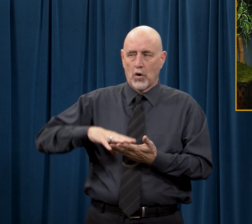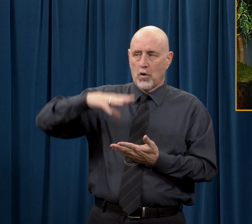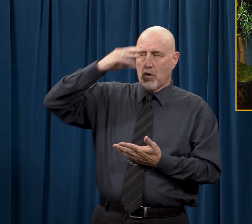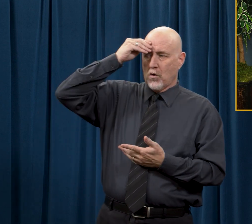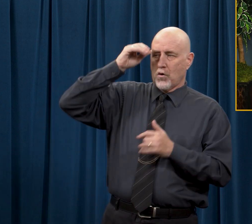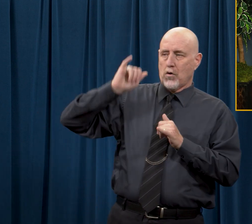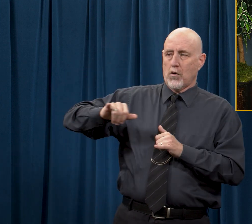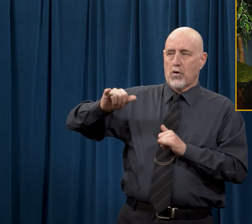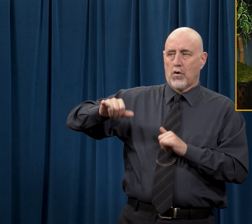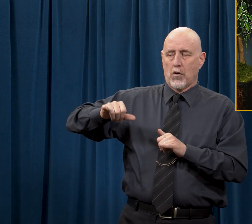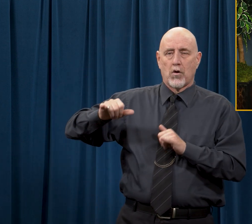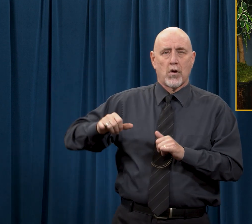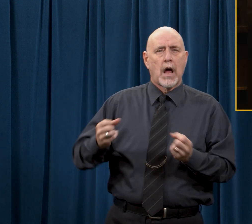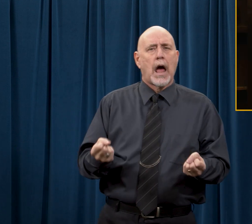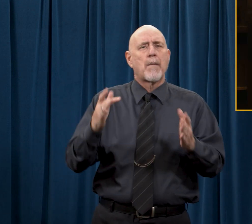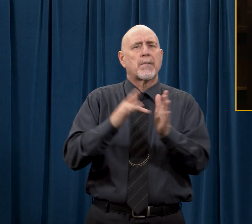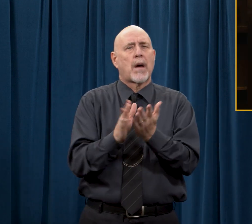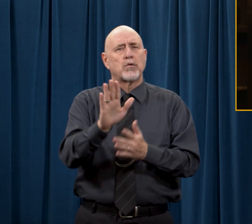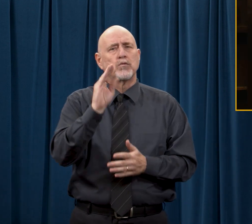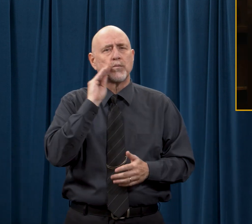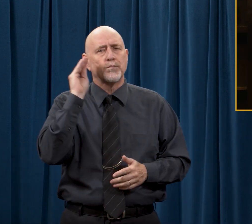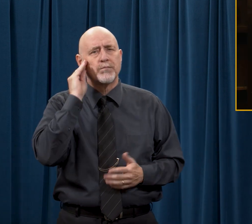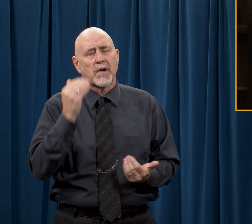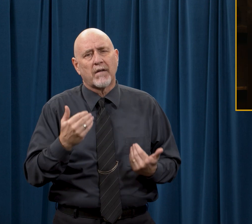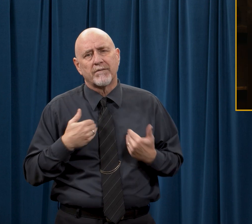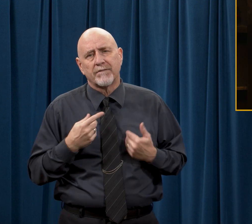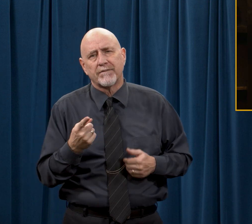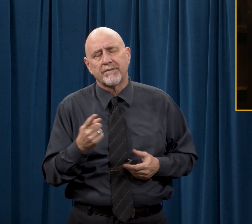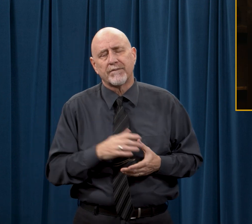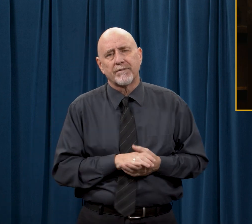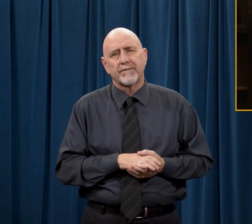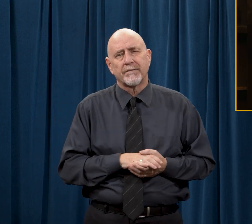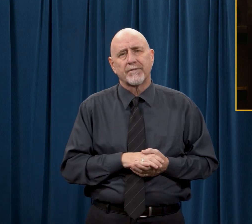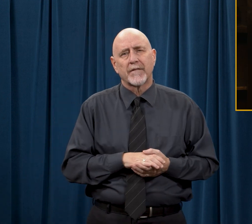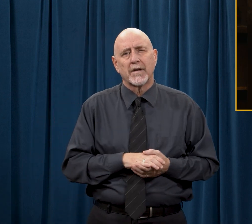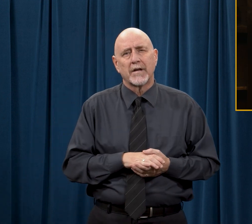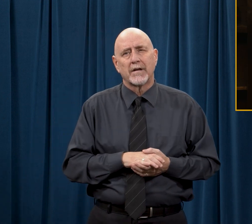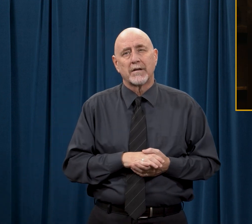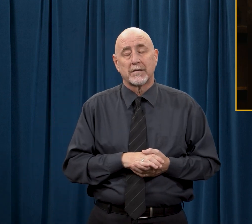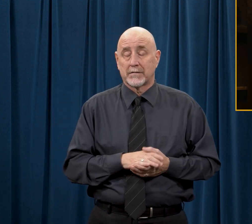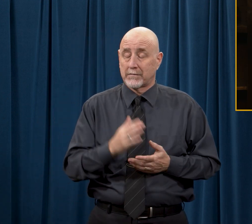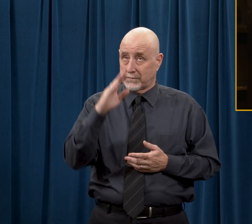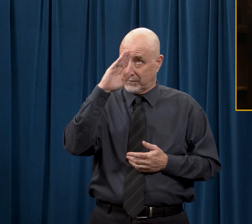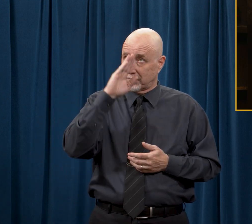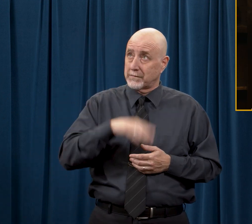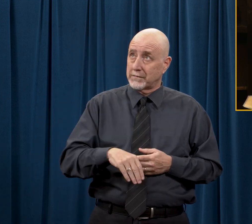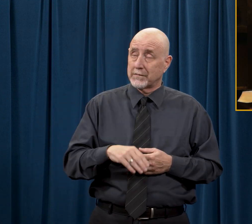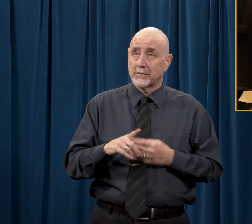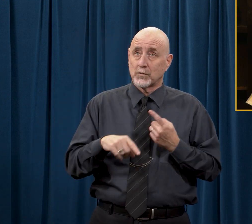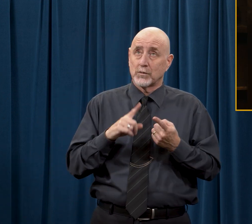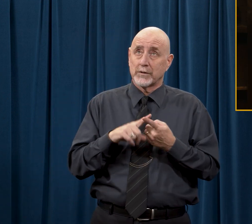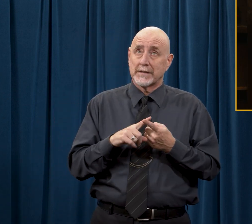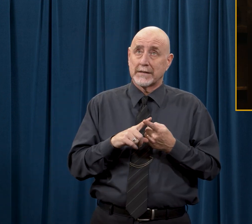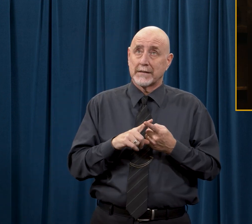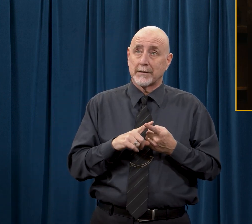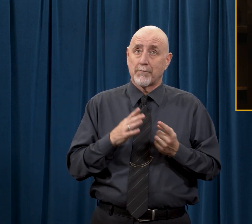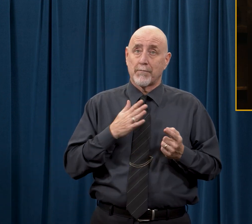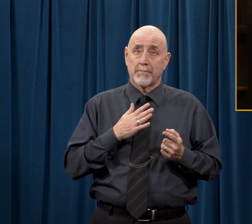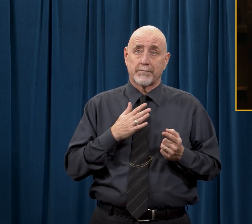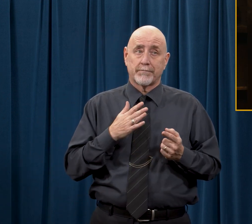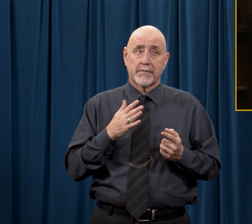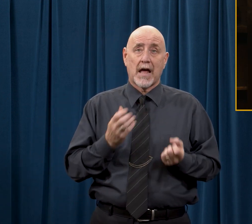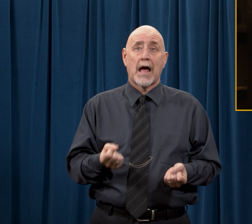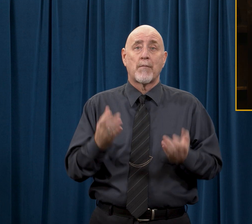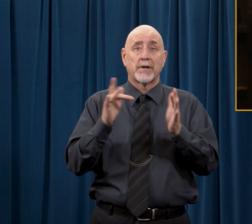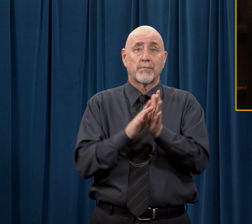should learn from this. How many Bibles do you own? I know when